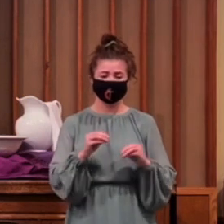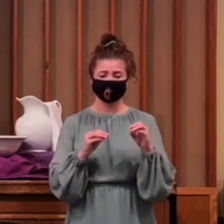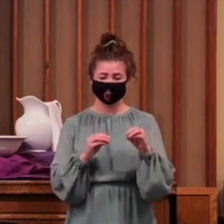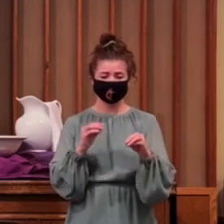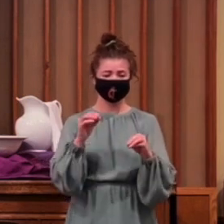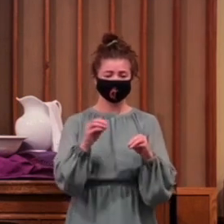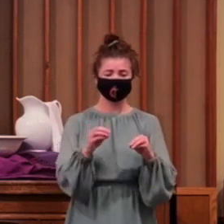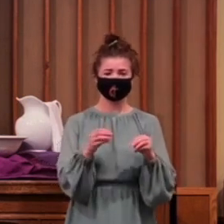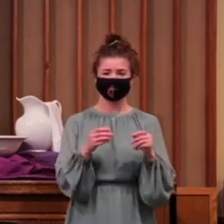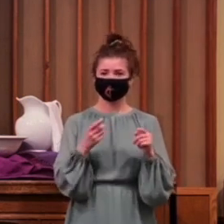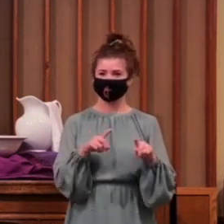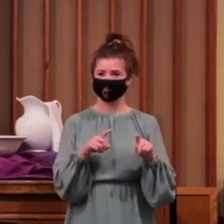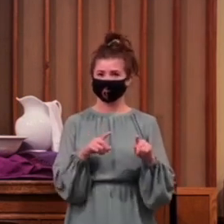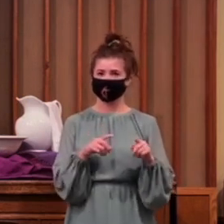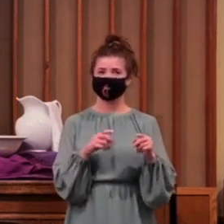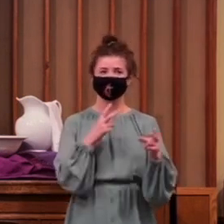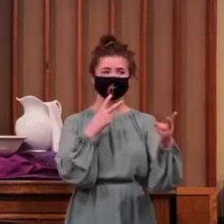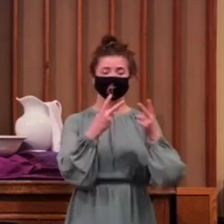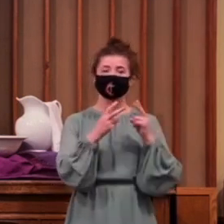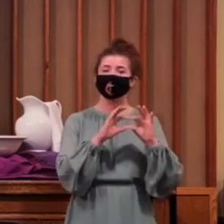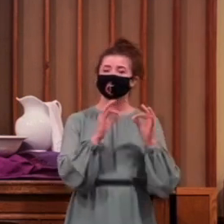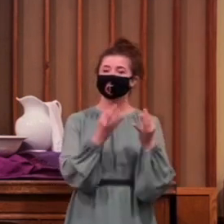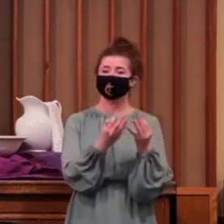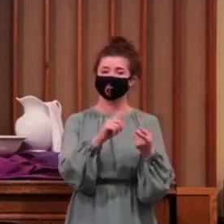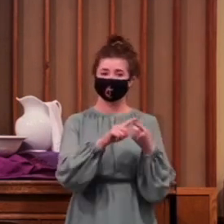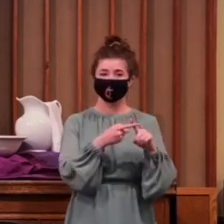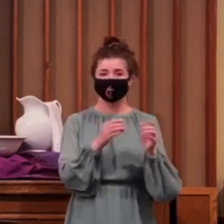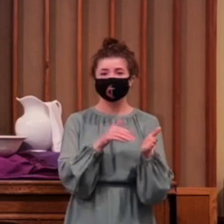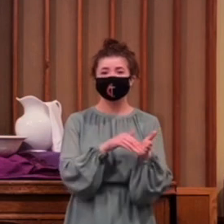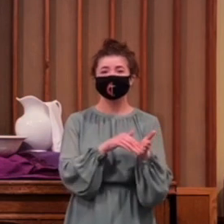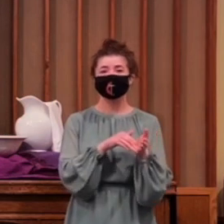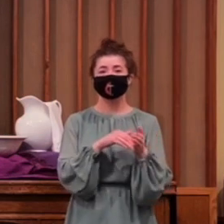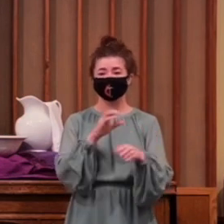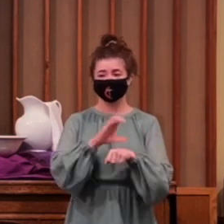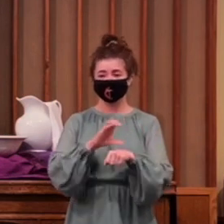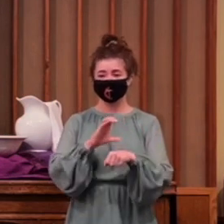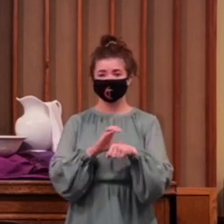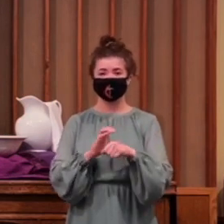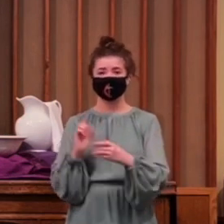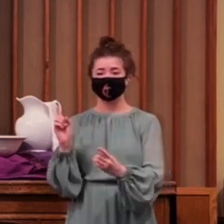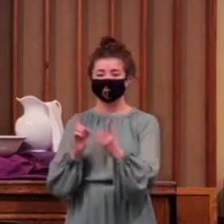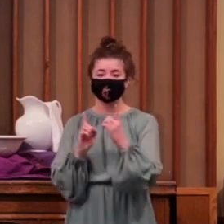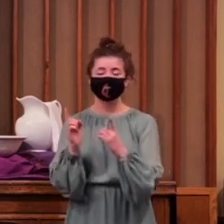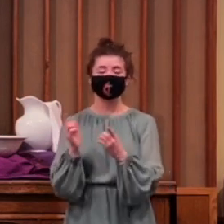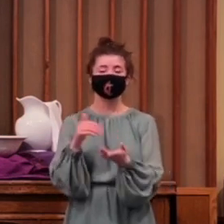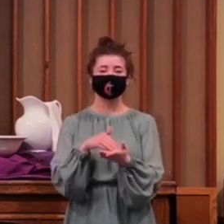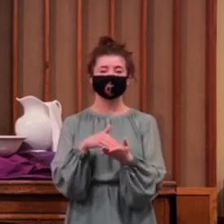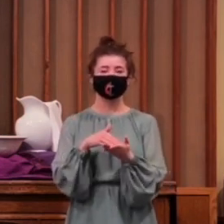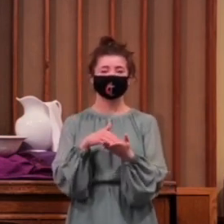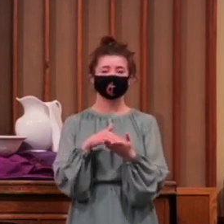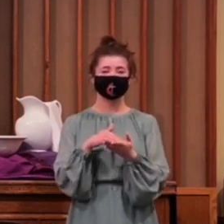when we're able to visit family and friends again, attend church in person again, sit